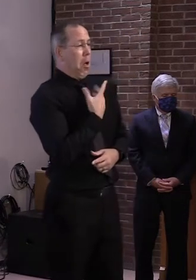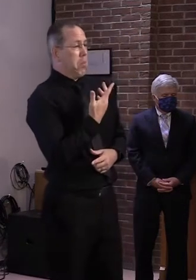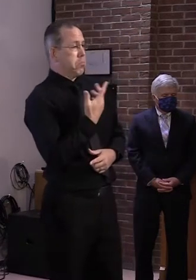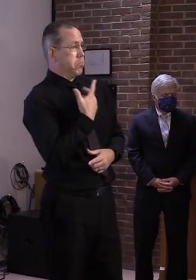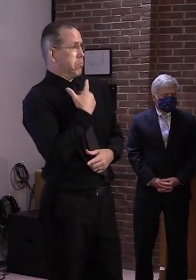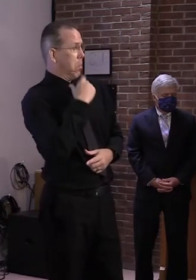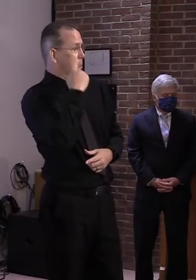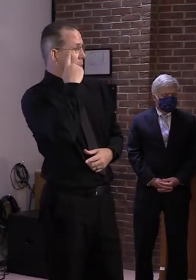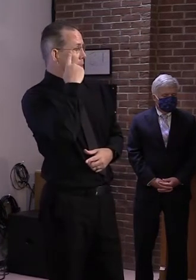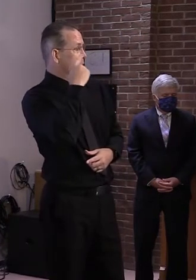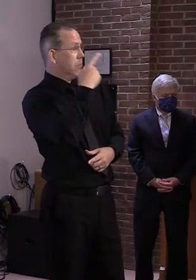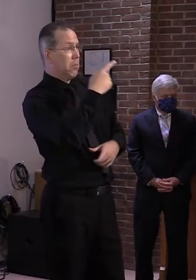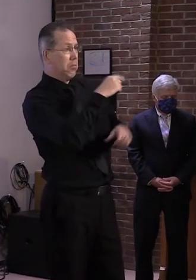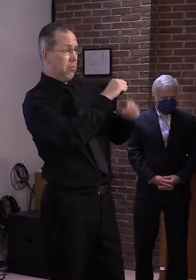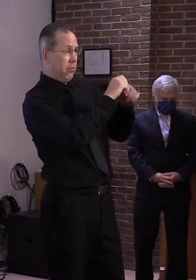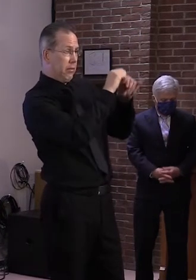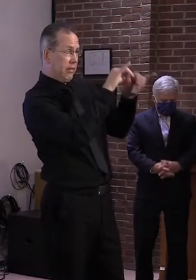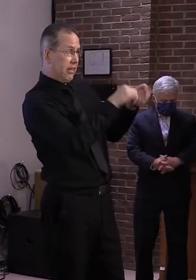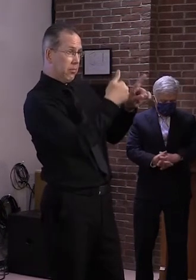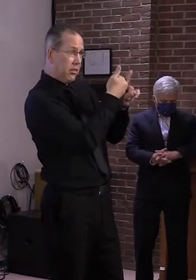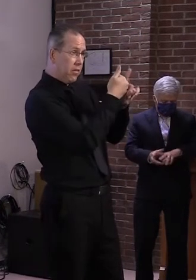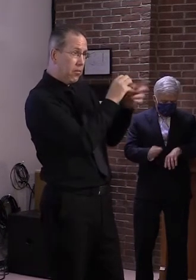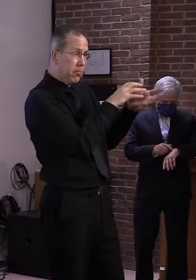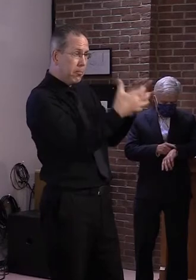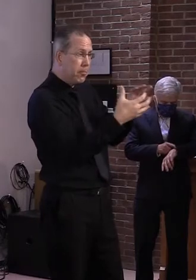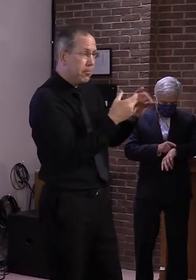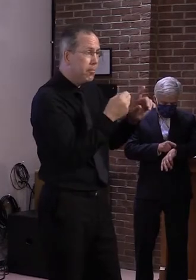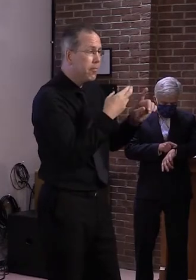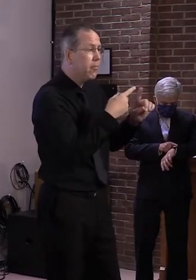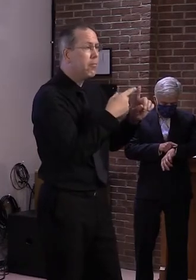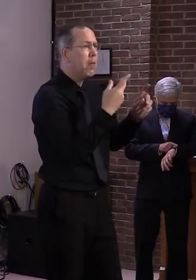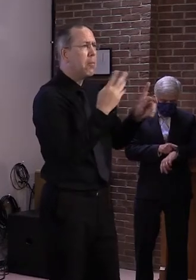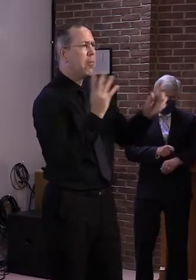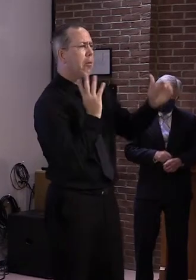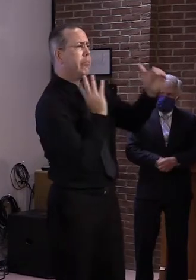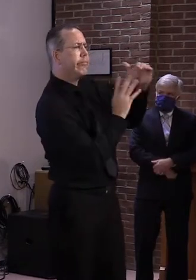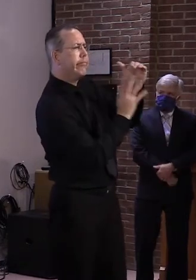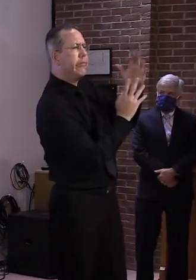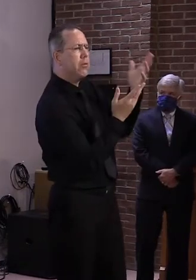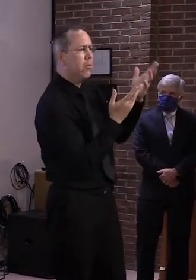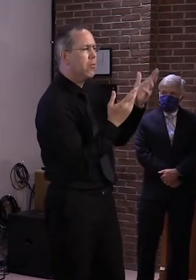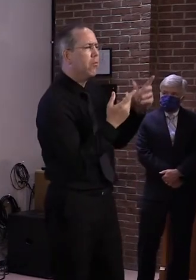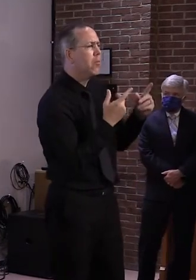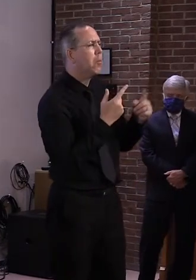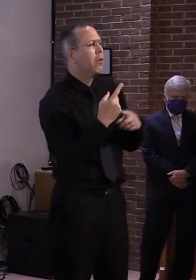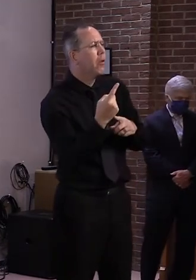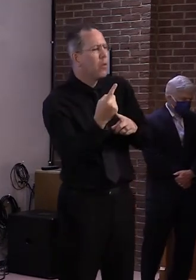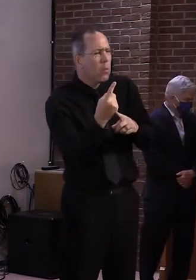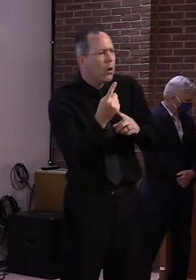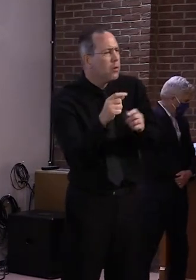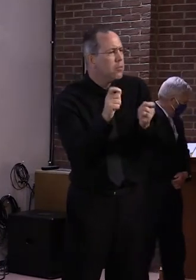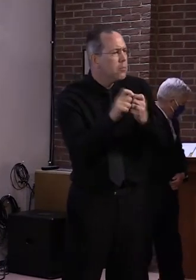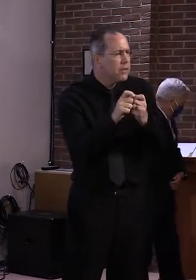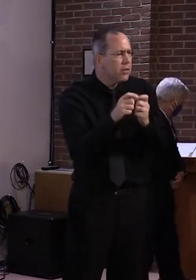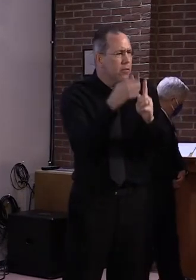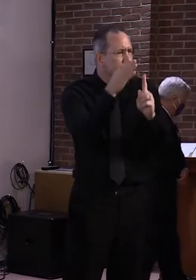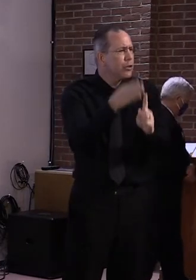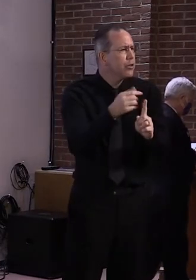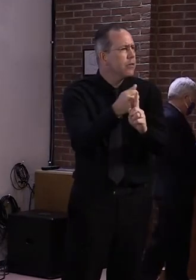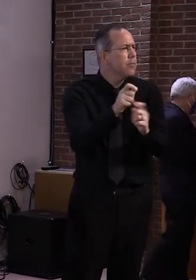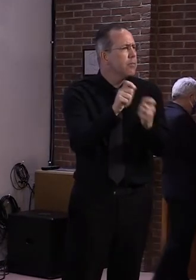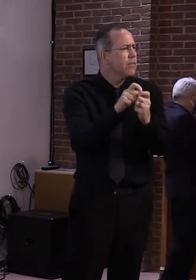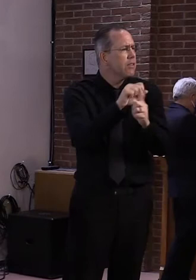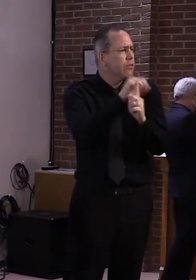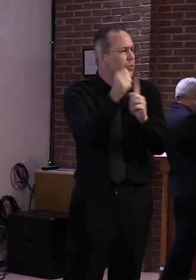through issues on various claims, but those are relatively unique to any one particular claim. It can happen